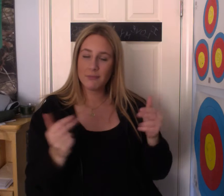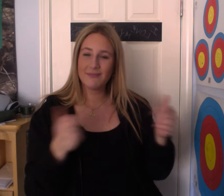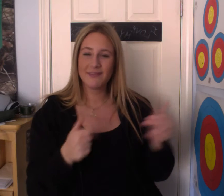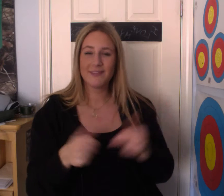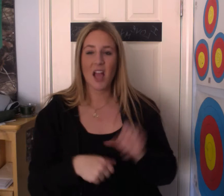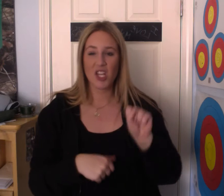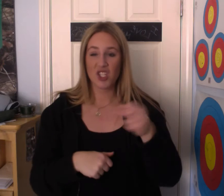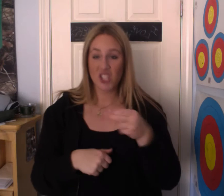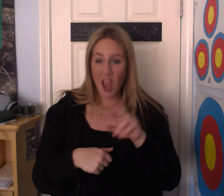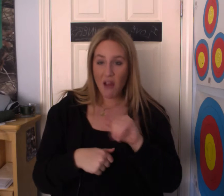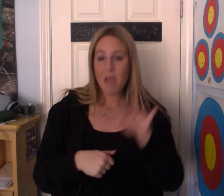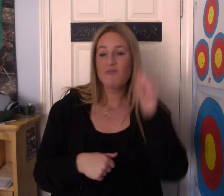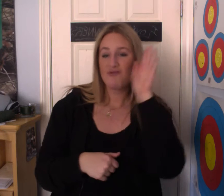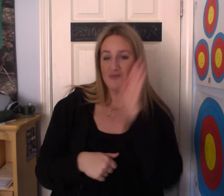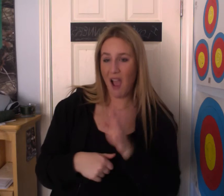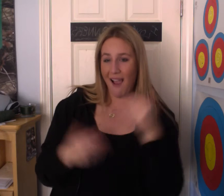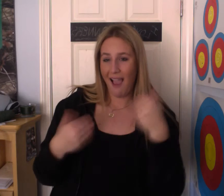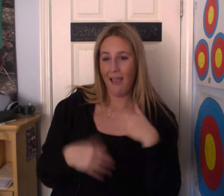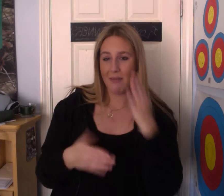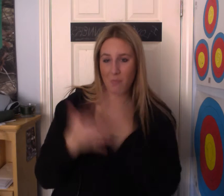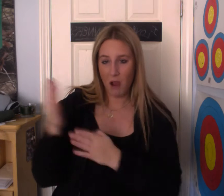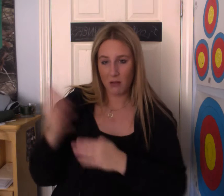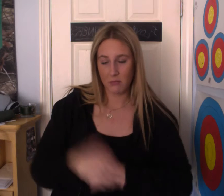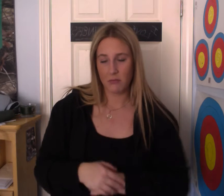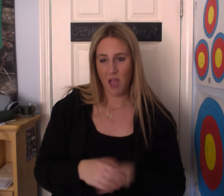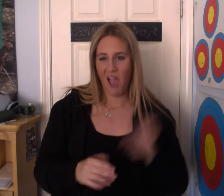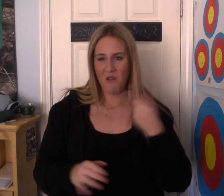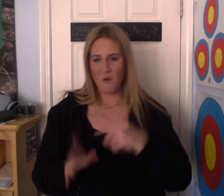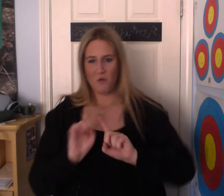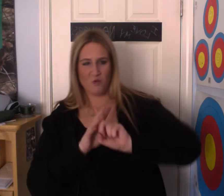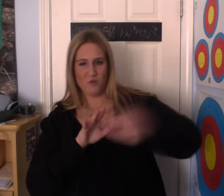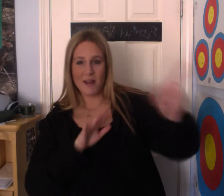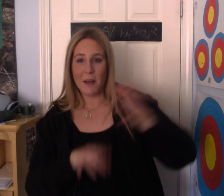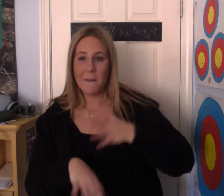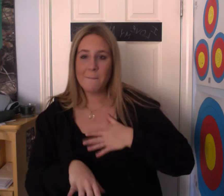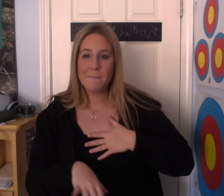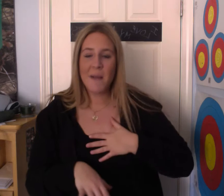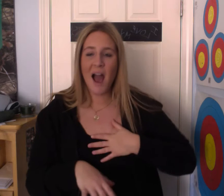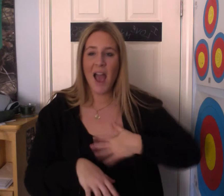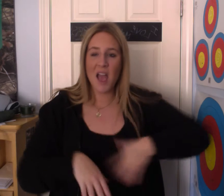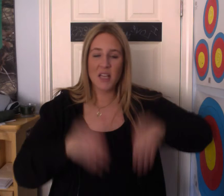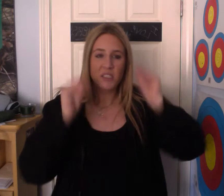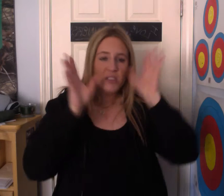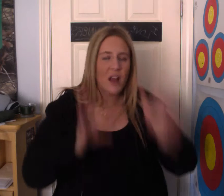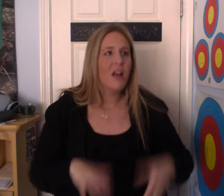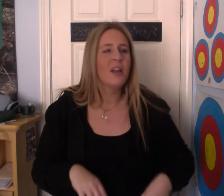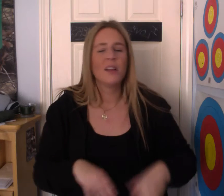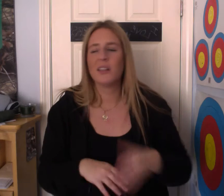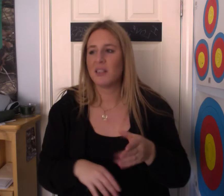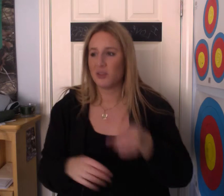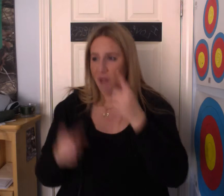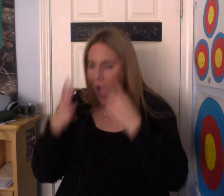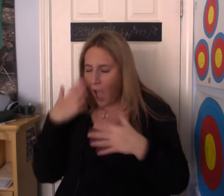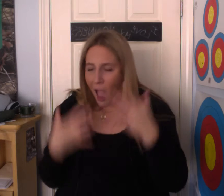Sherry Brown got the part. I went racing to the head of the theater department, crying hysterically like someone shot my cat, to ask